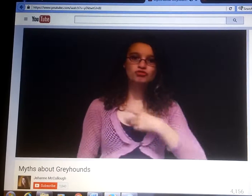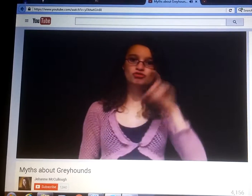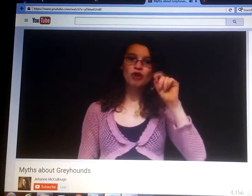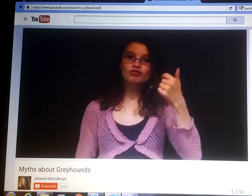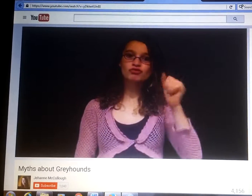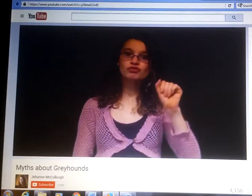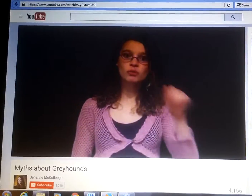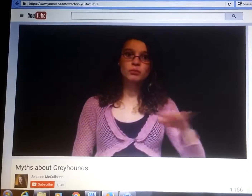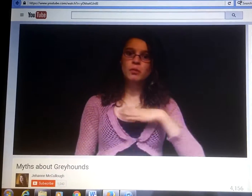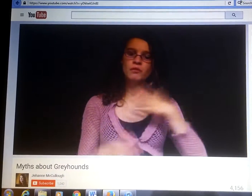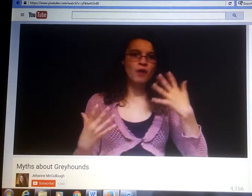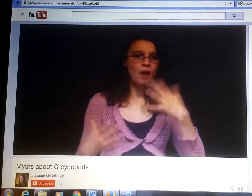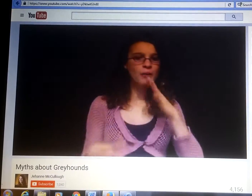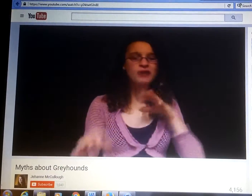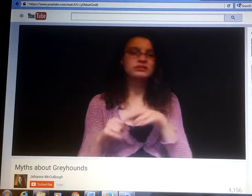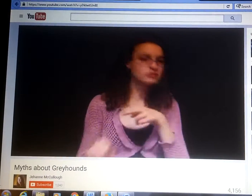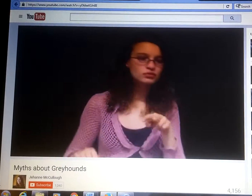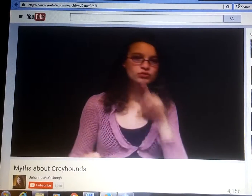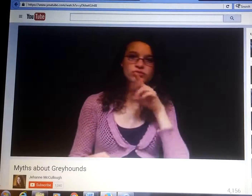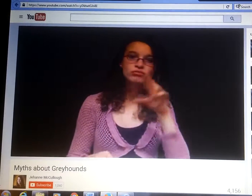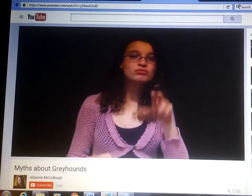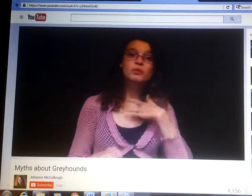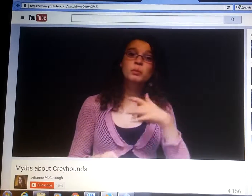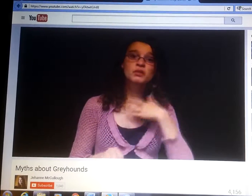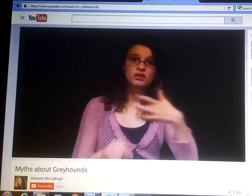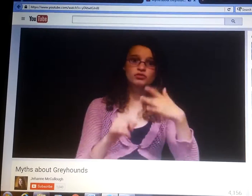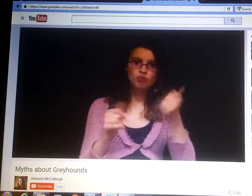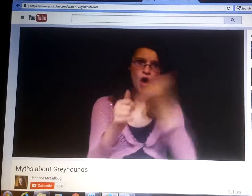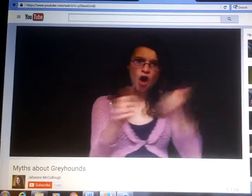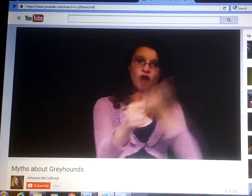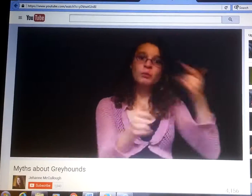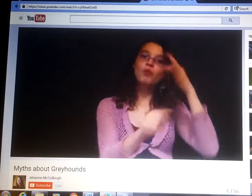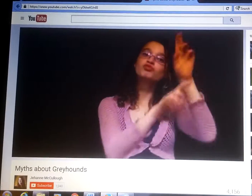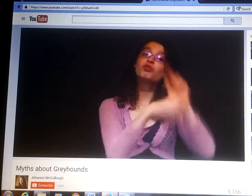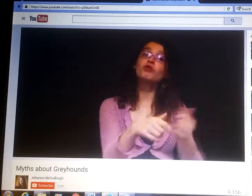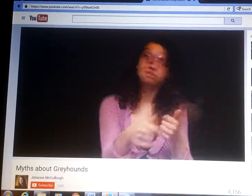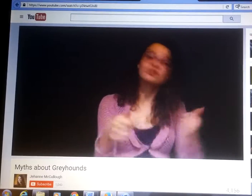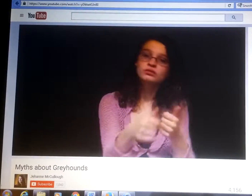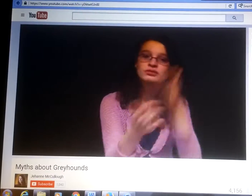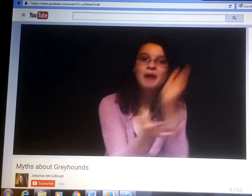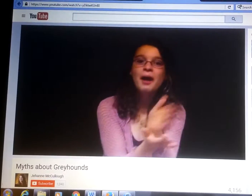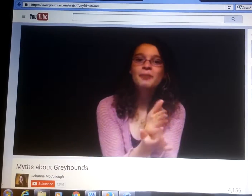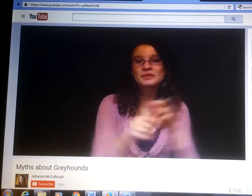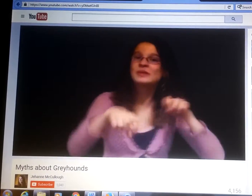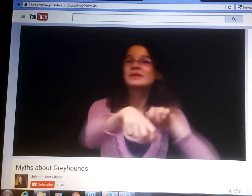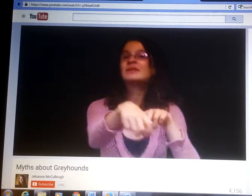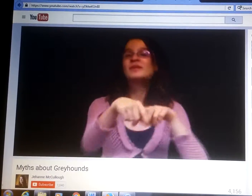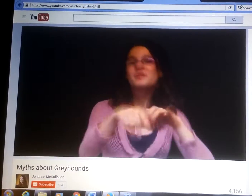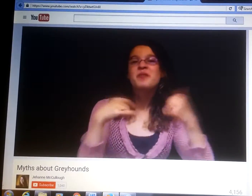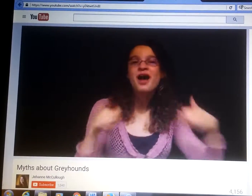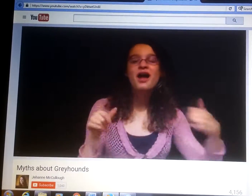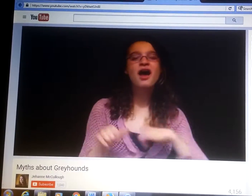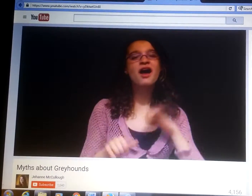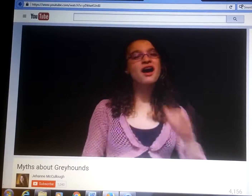so they don't accidentally butt heads or play too rough with the other dogs or other animals that are